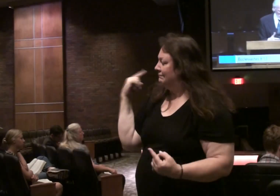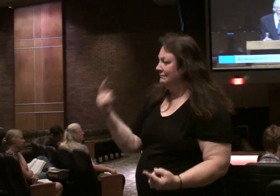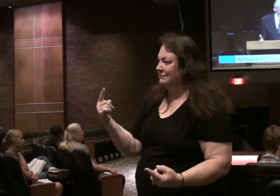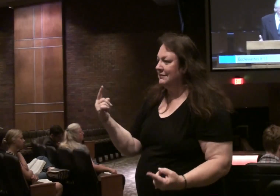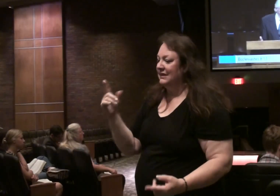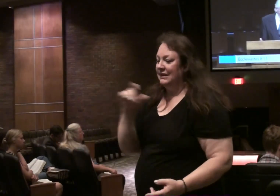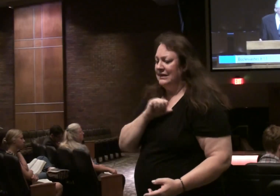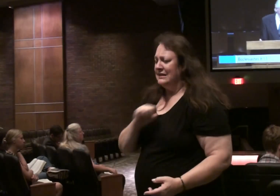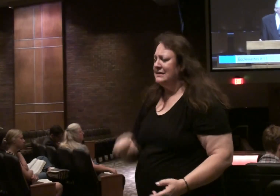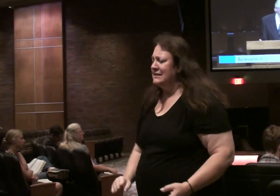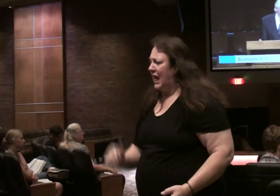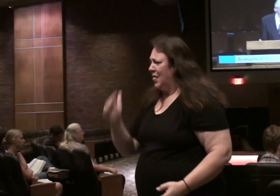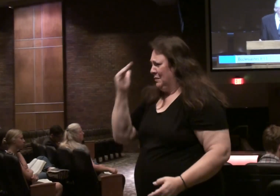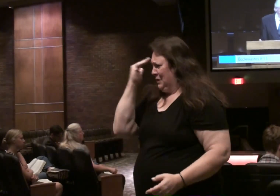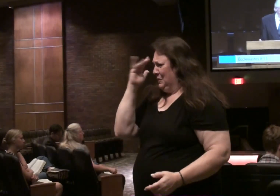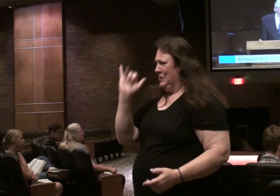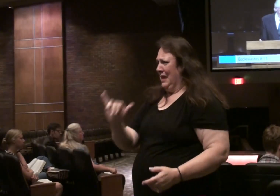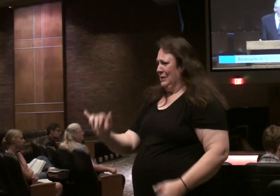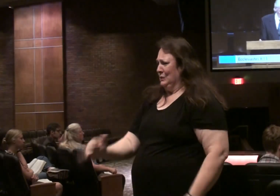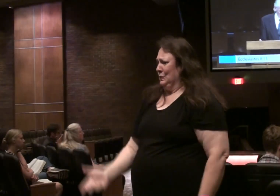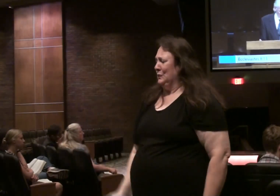Solomon knew about it.